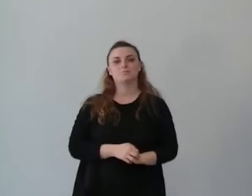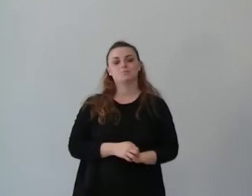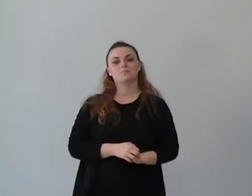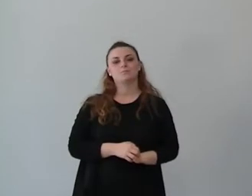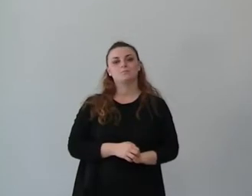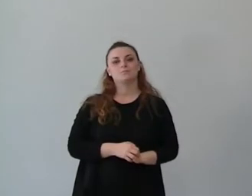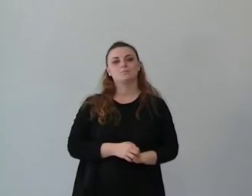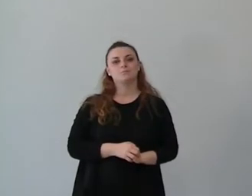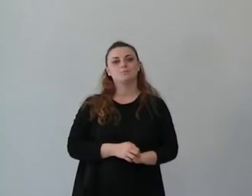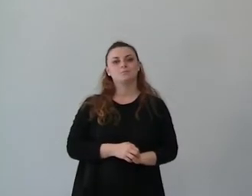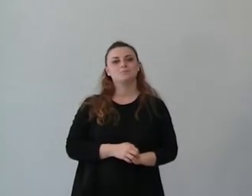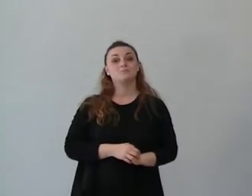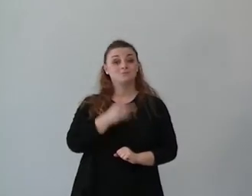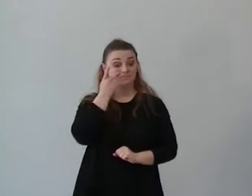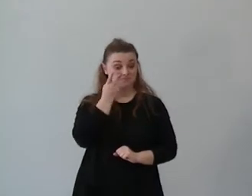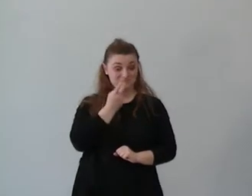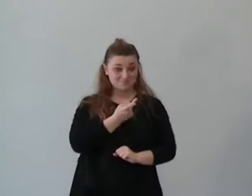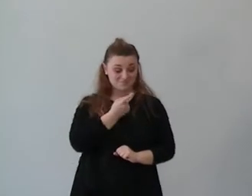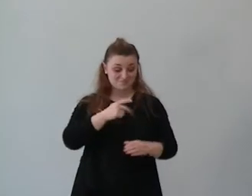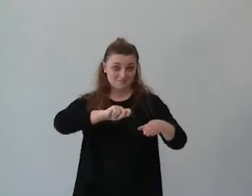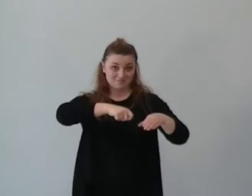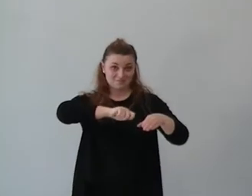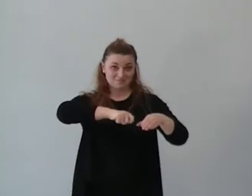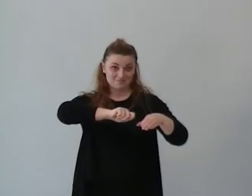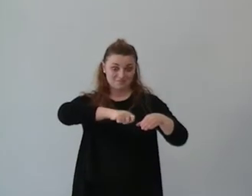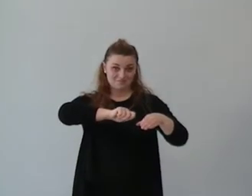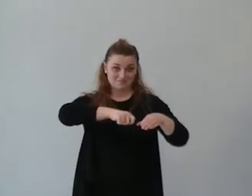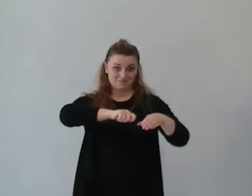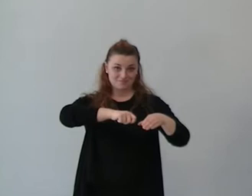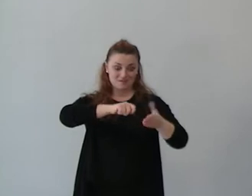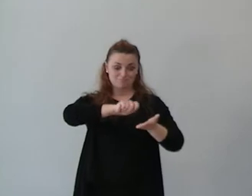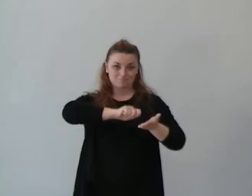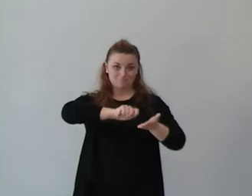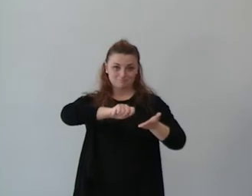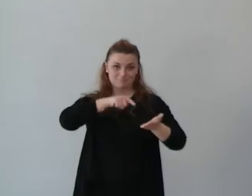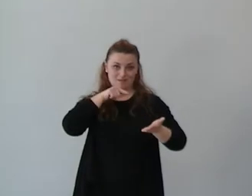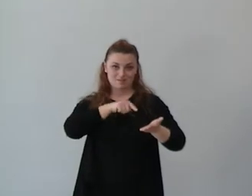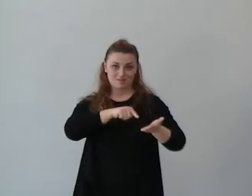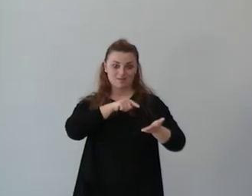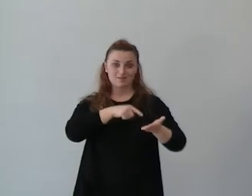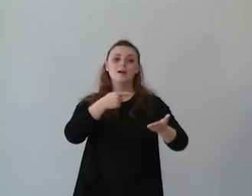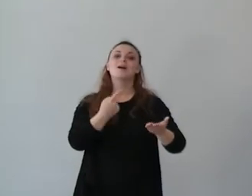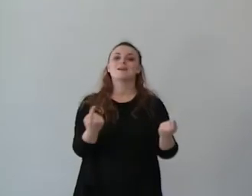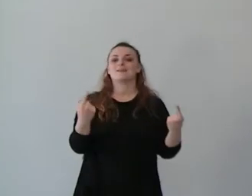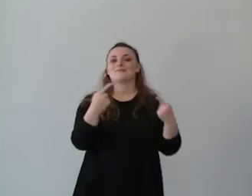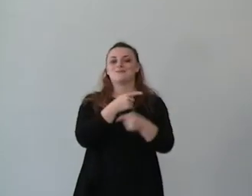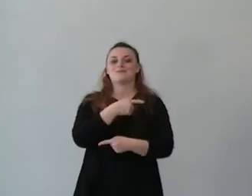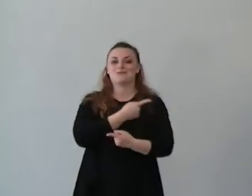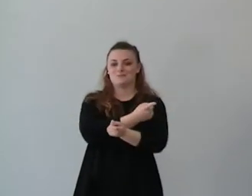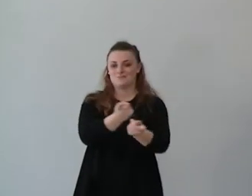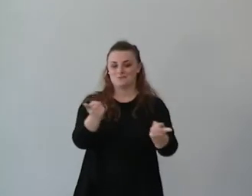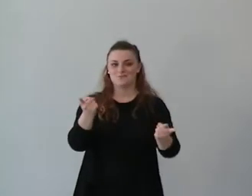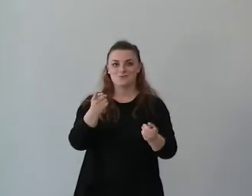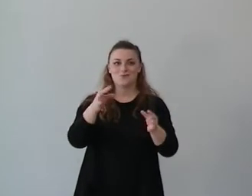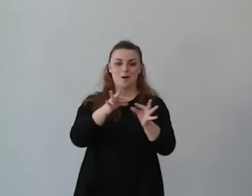vedere che io sto affilando la mia matita. You all received a pencil that already is sharpened. E voi invece avete già ricevuto una matita